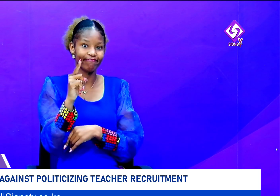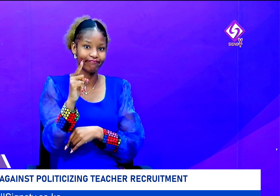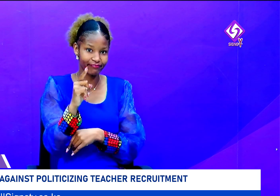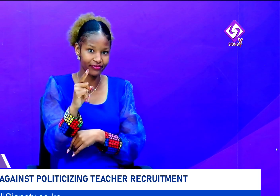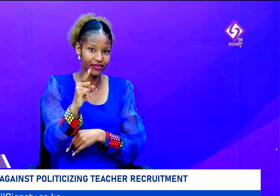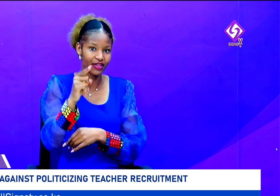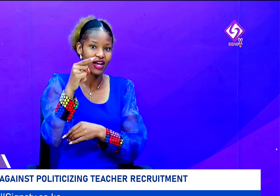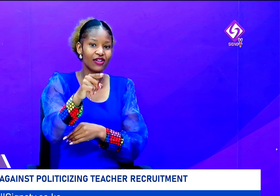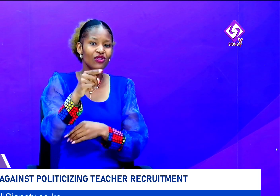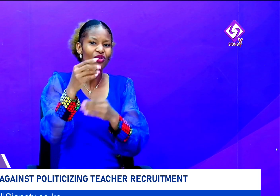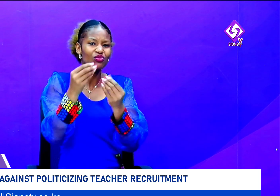commission,